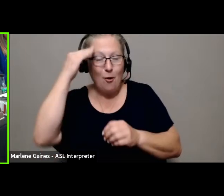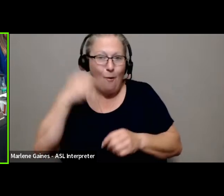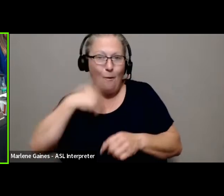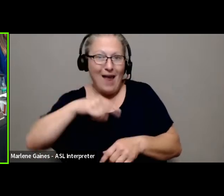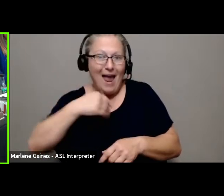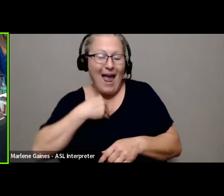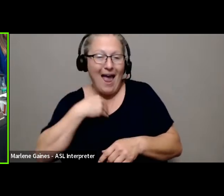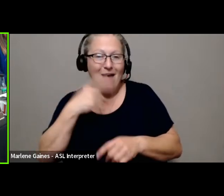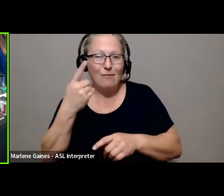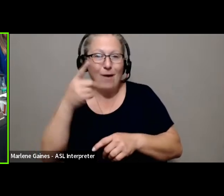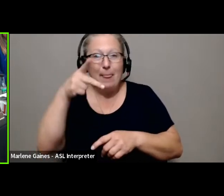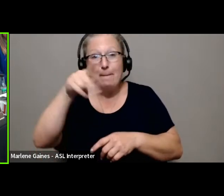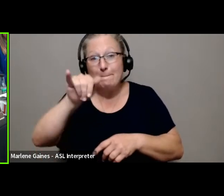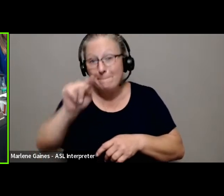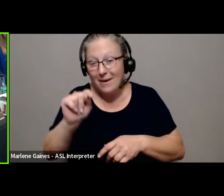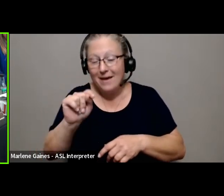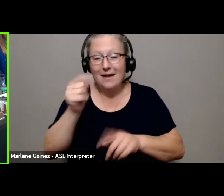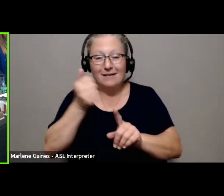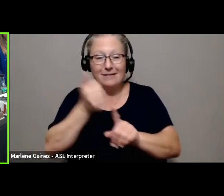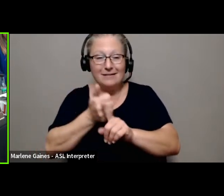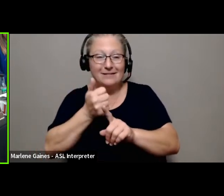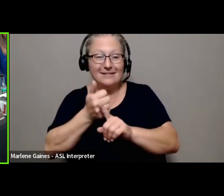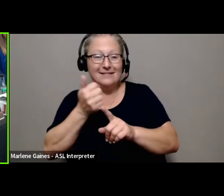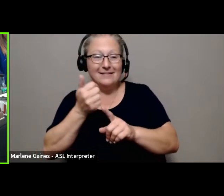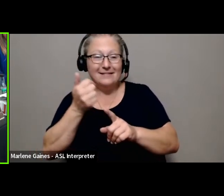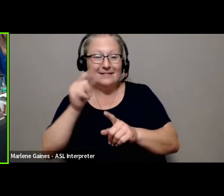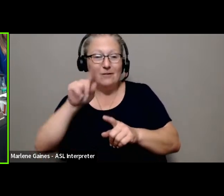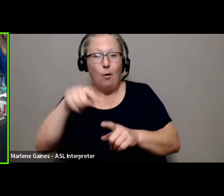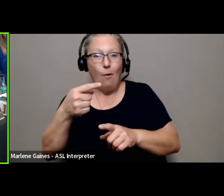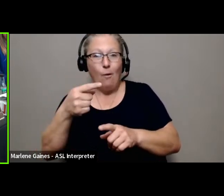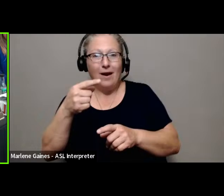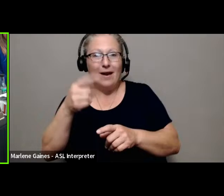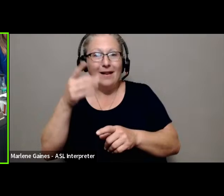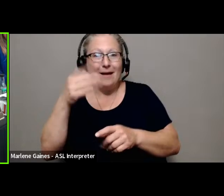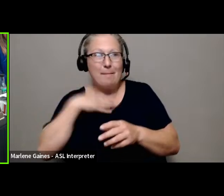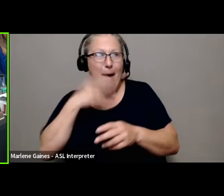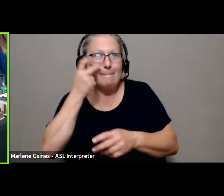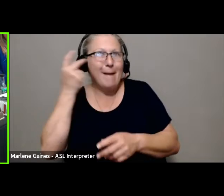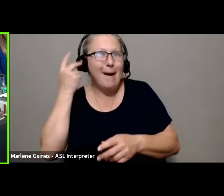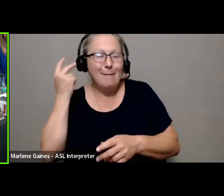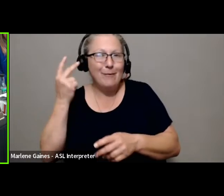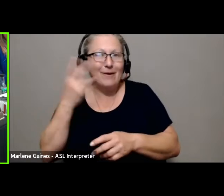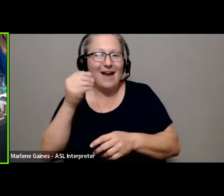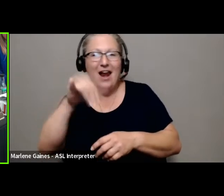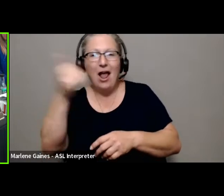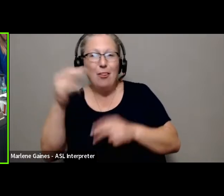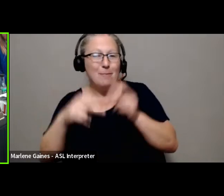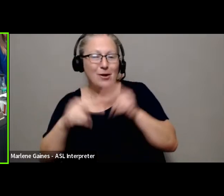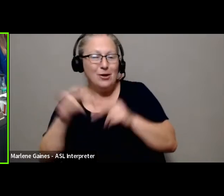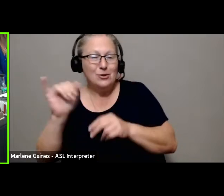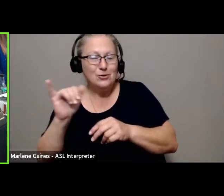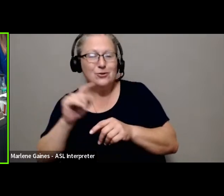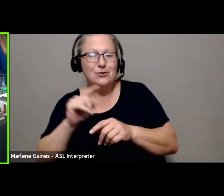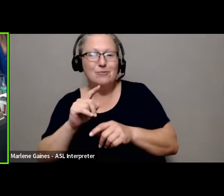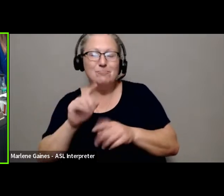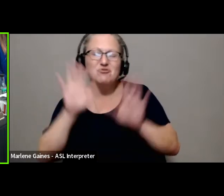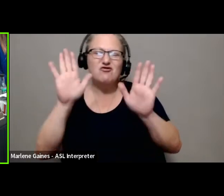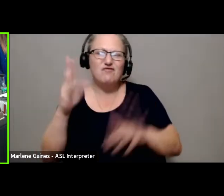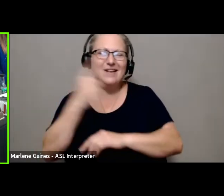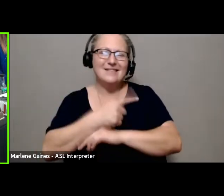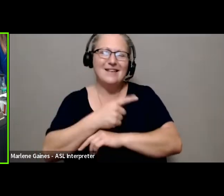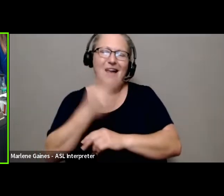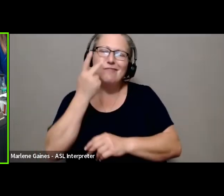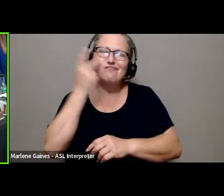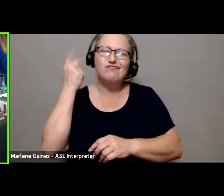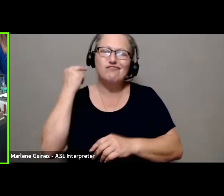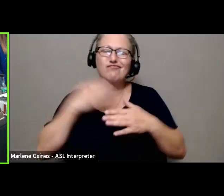the pit, which has been, you know, is only in my memory, and a couple of other buildings. So, but it's a great day, highlight for